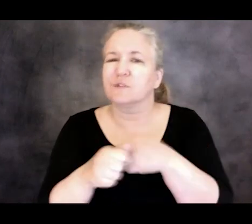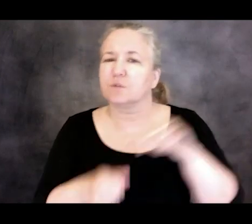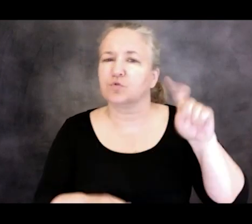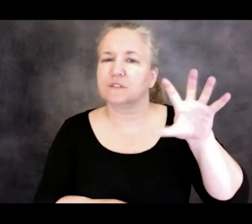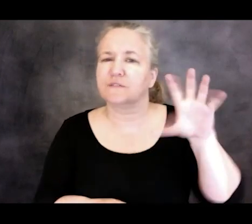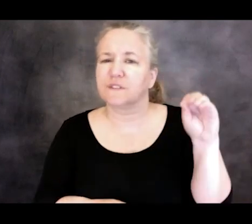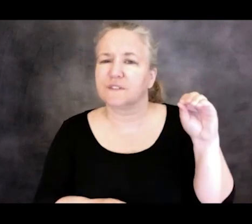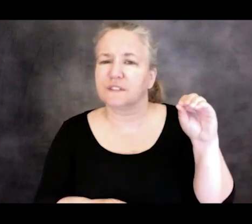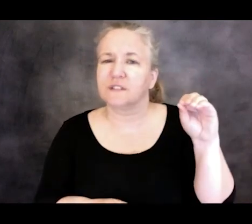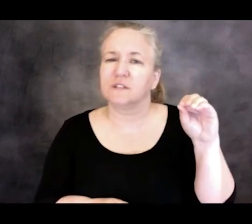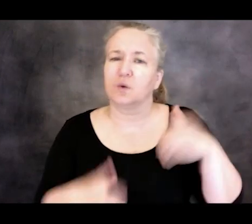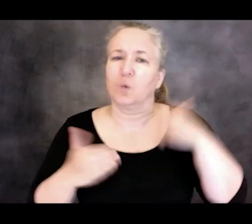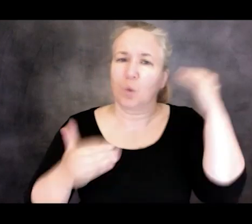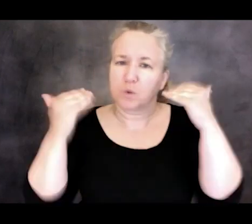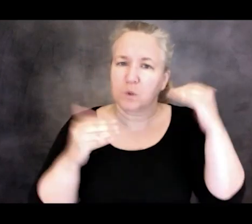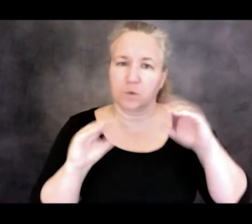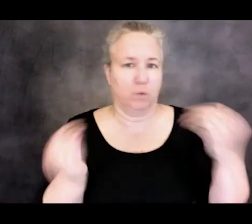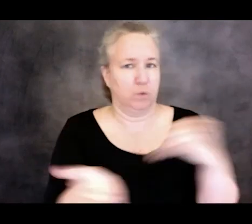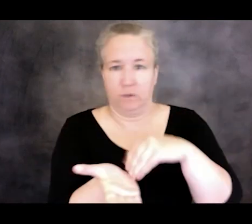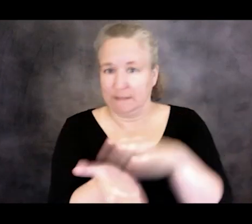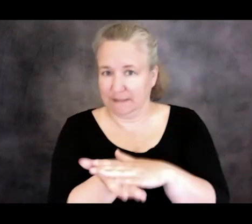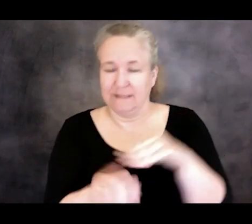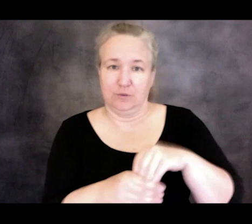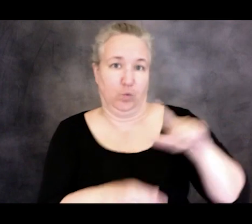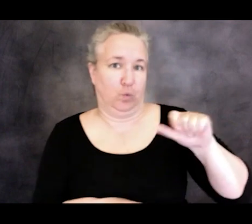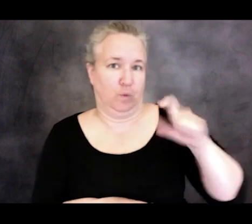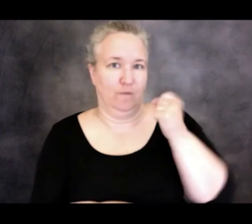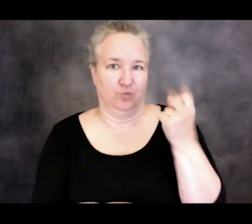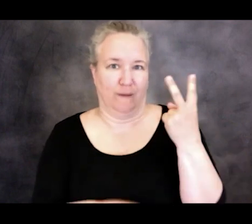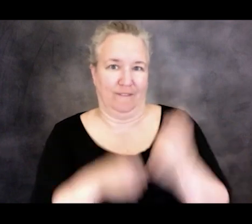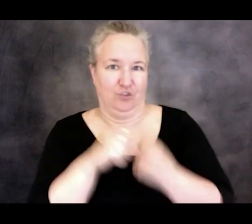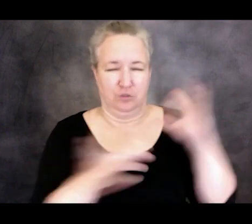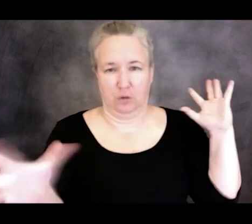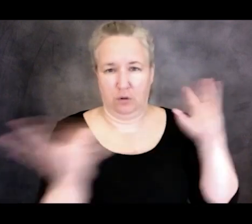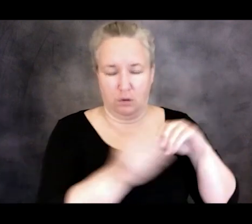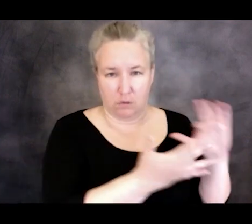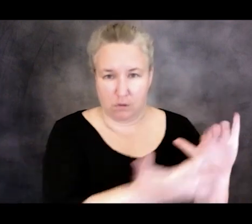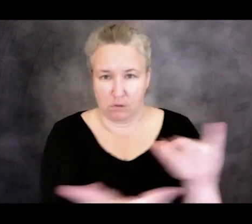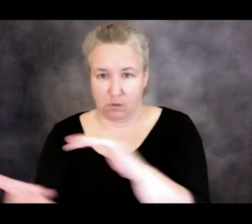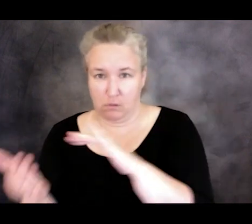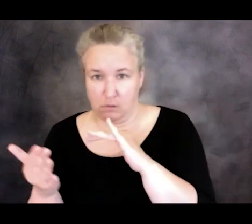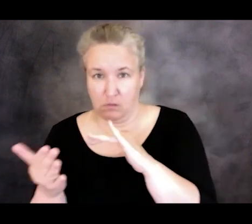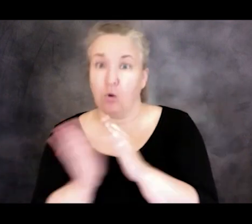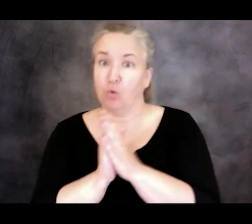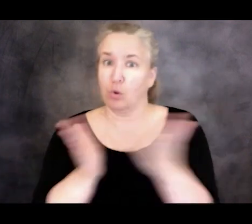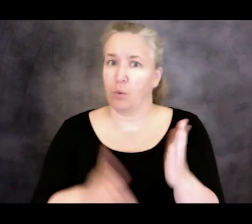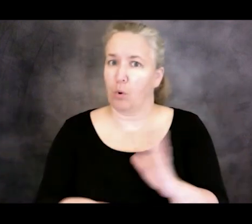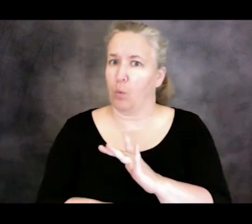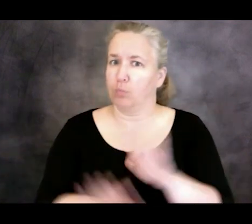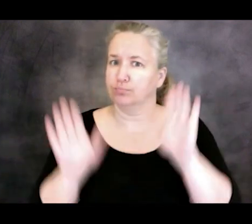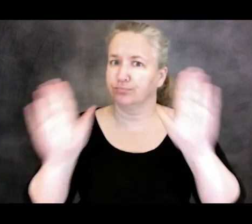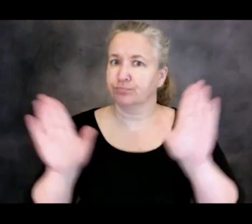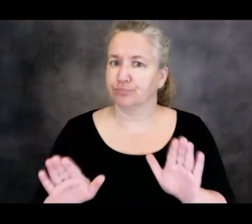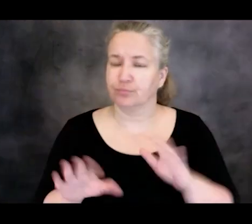Los Angeles for 12 years. Lives in Limbo, an extraordinary book, has won